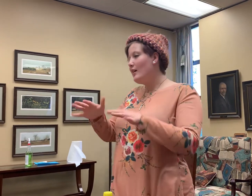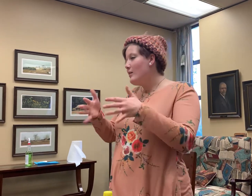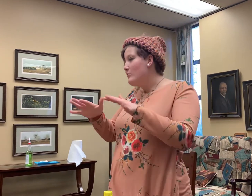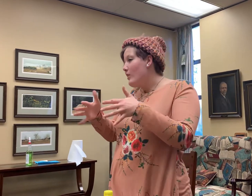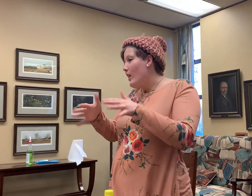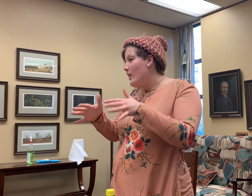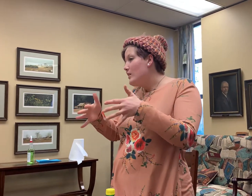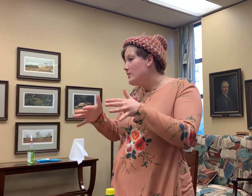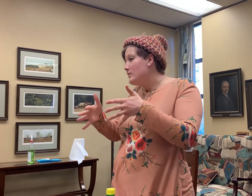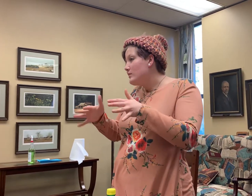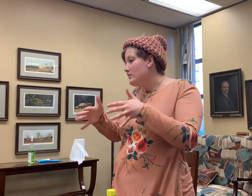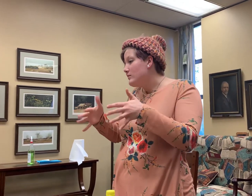I'm okay.